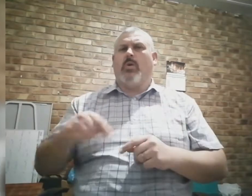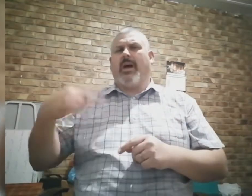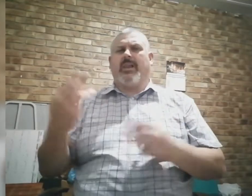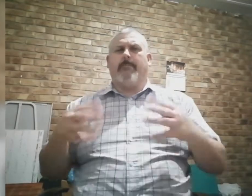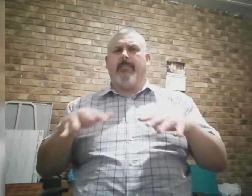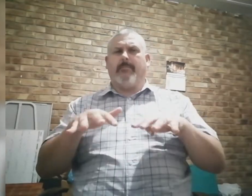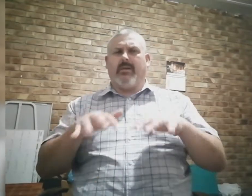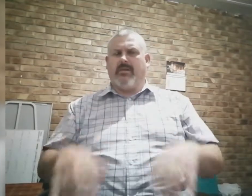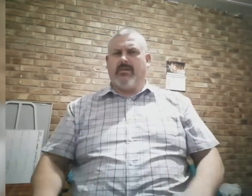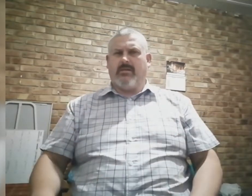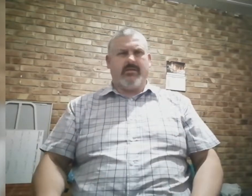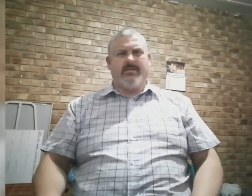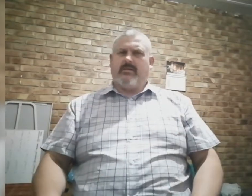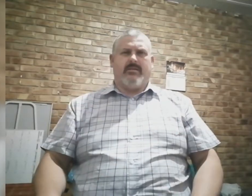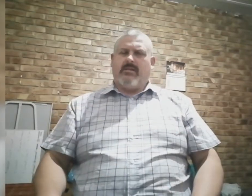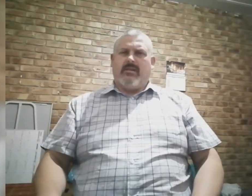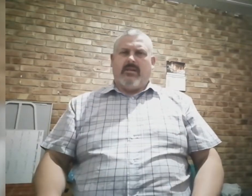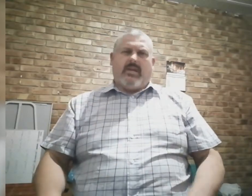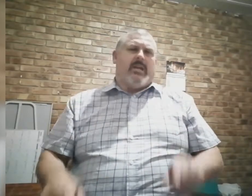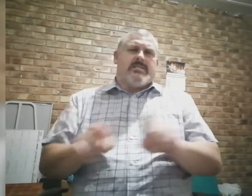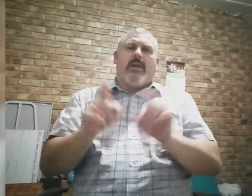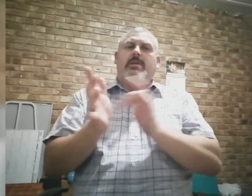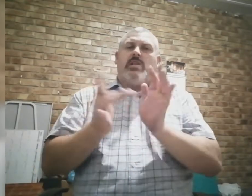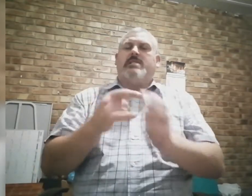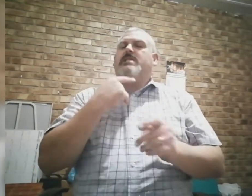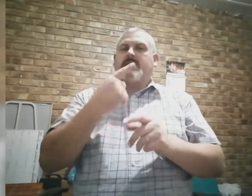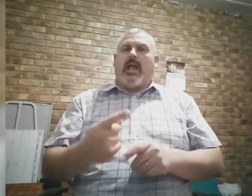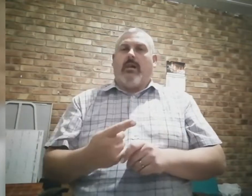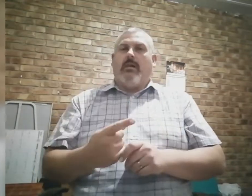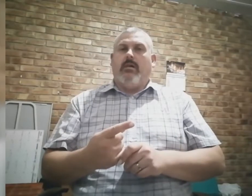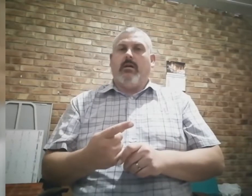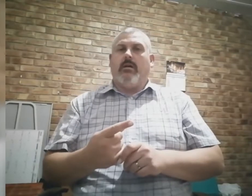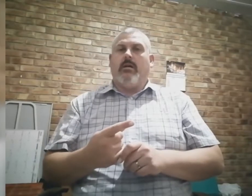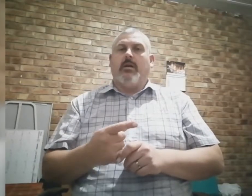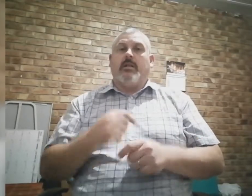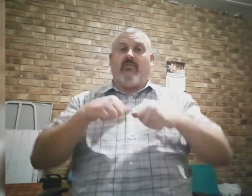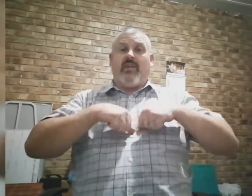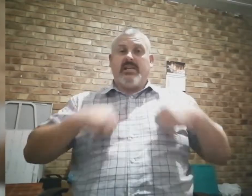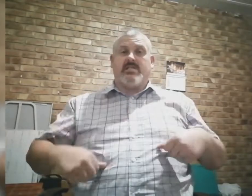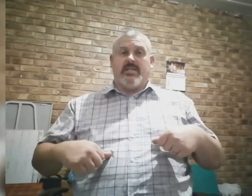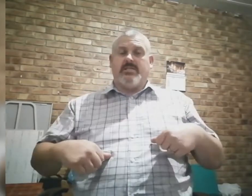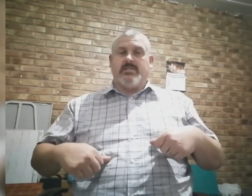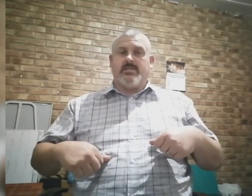other people. Same Jesus style. The Pisces,